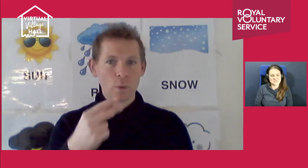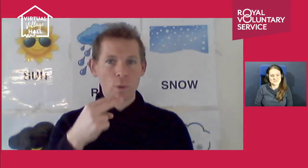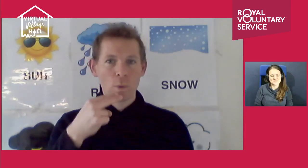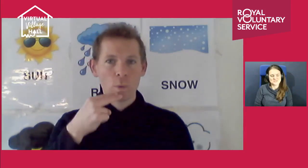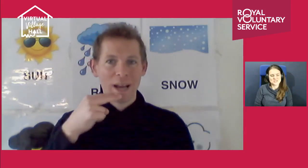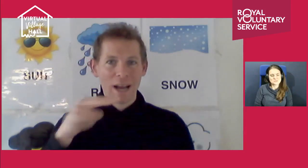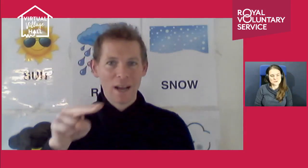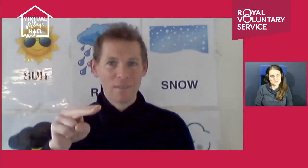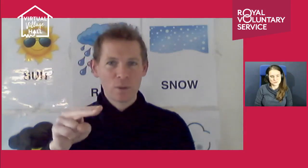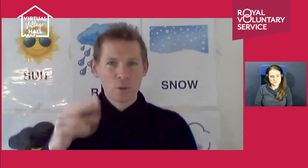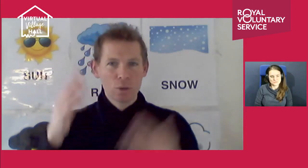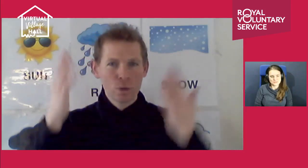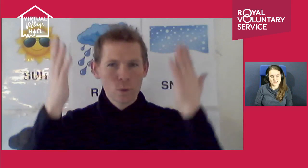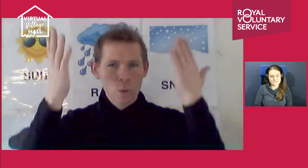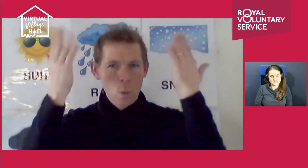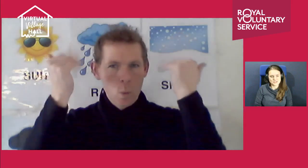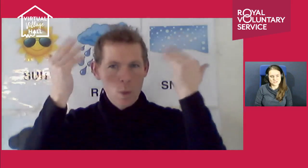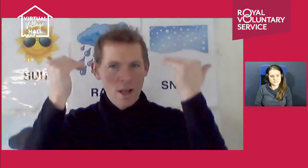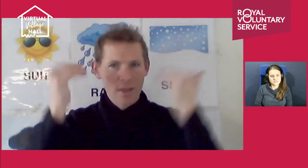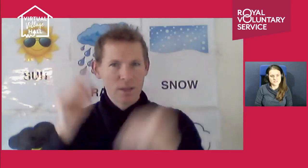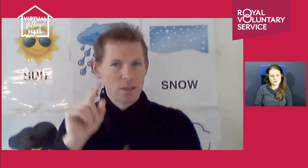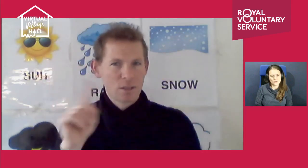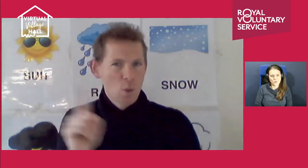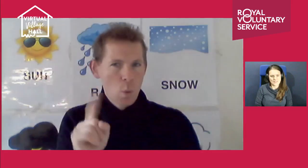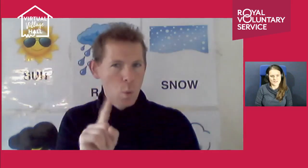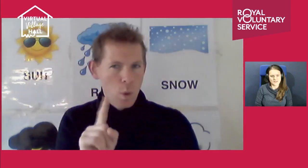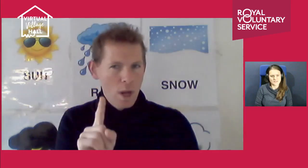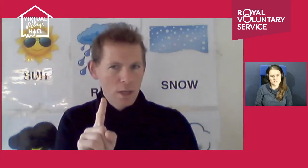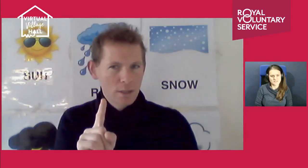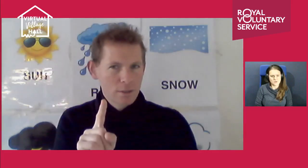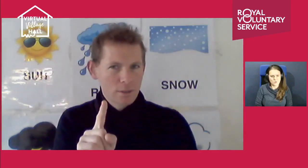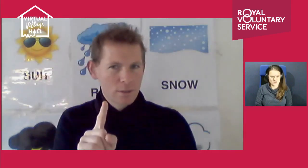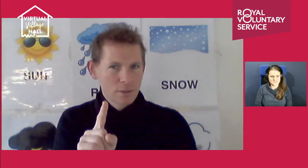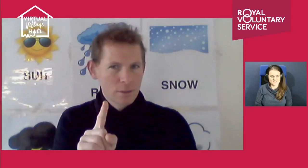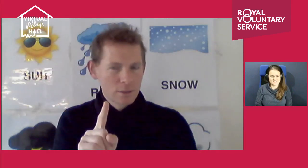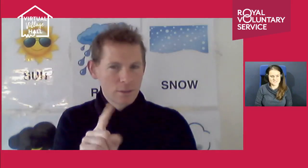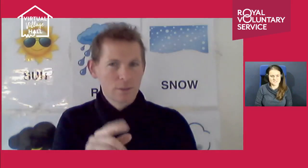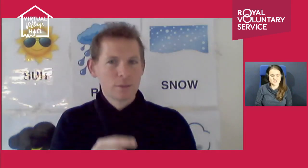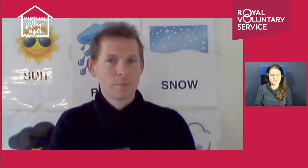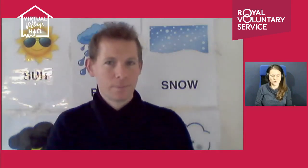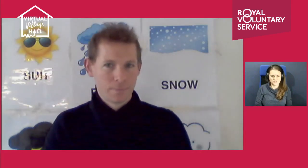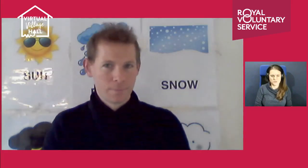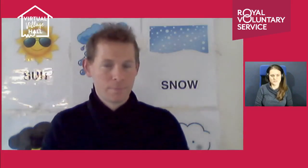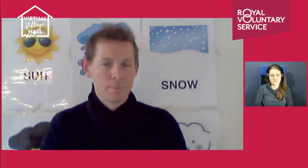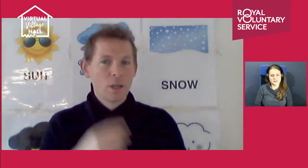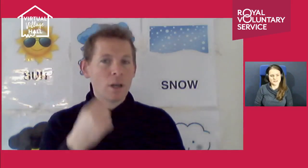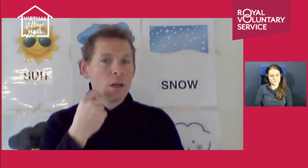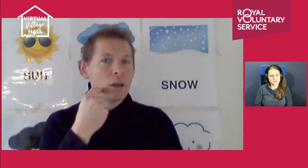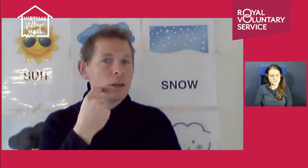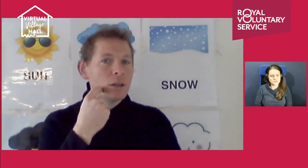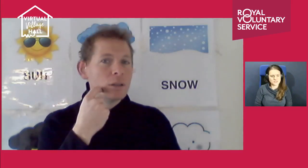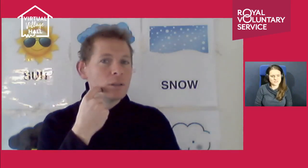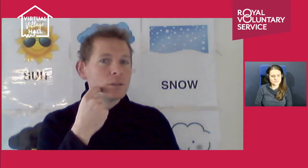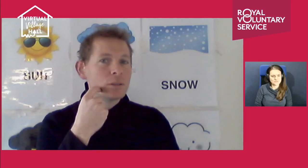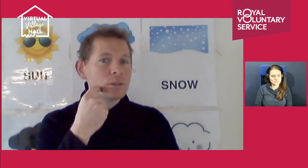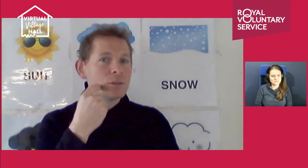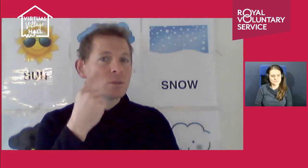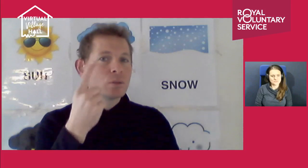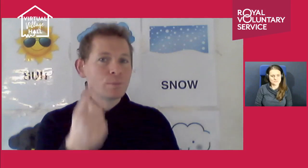So, tomorrow afternoon, weather, what? So what's the weather going to be like tomorrow